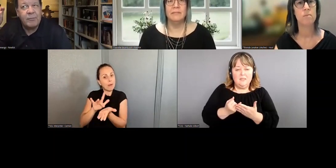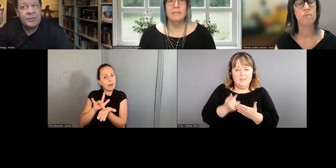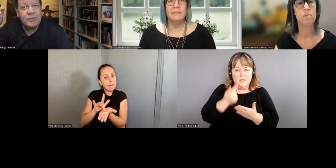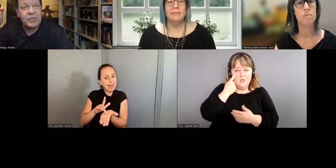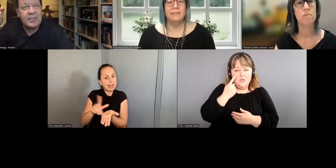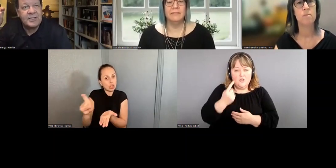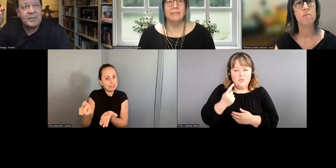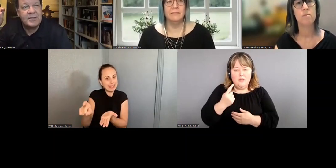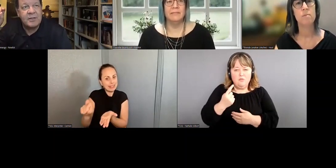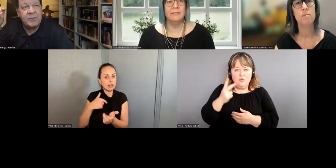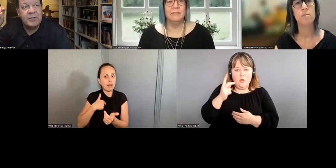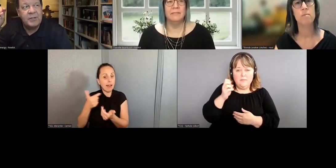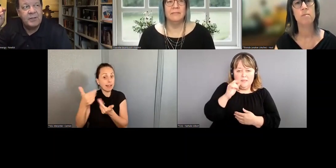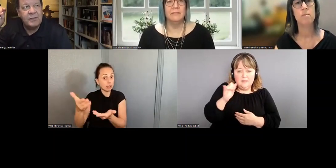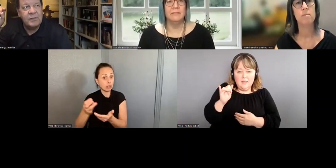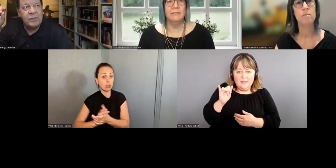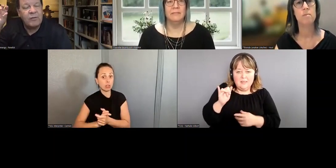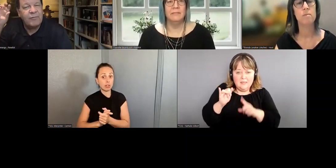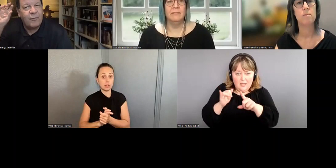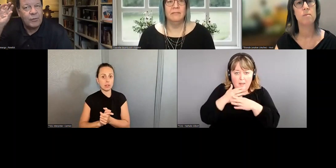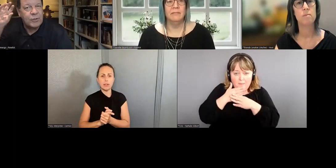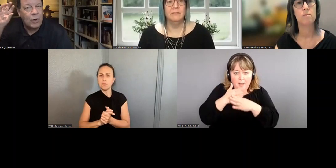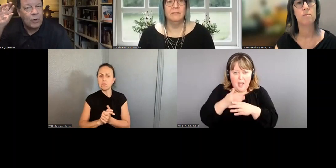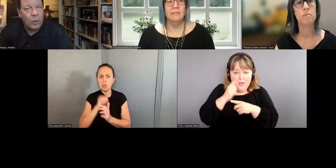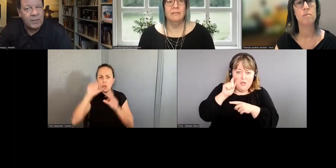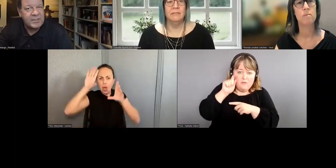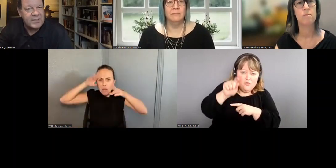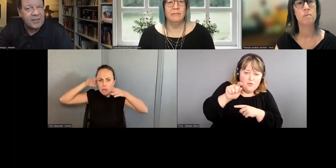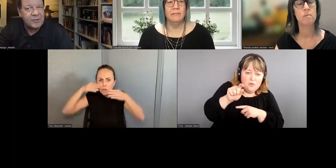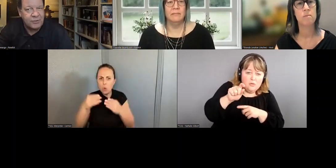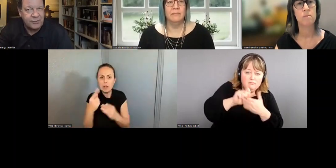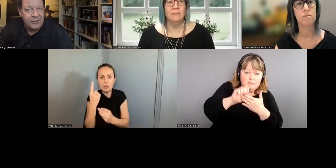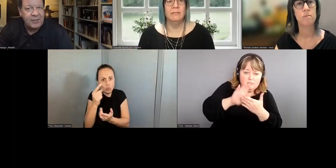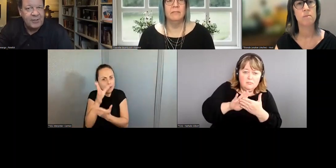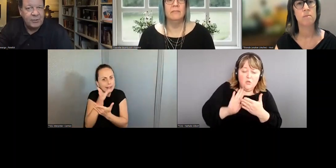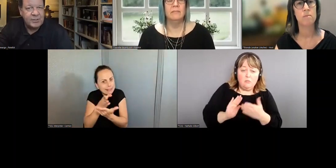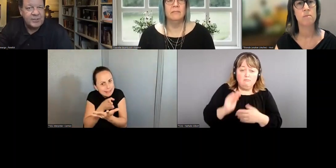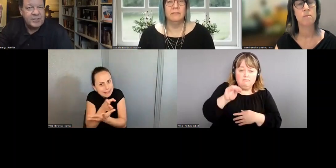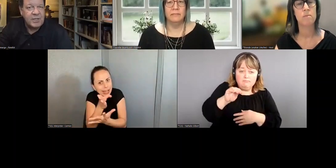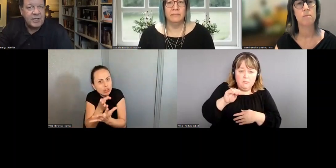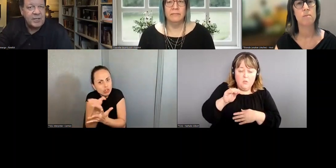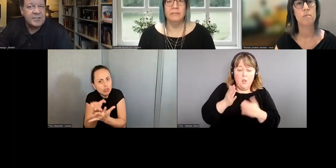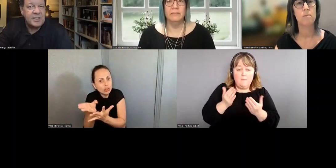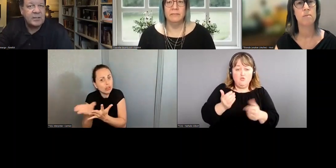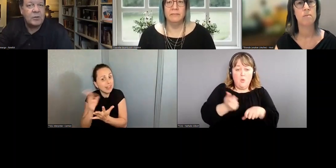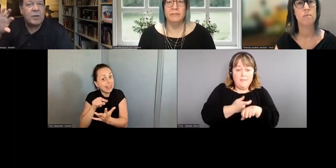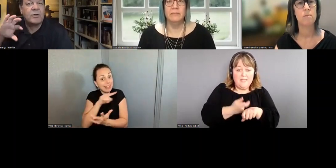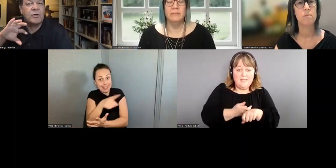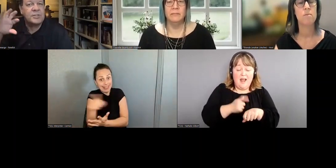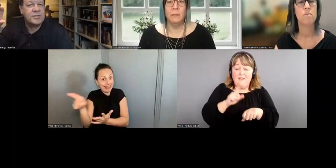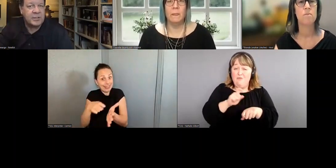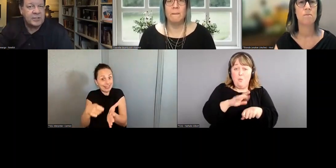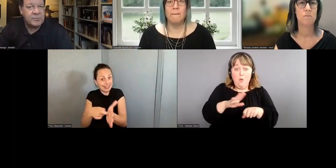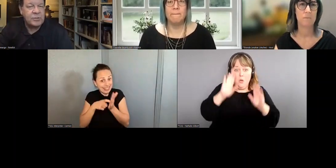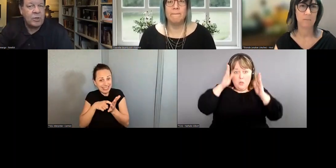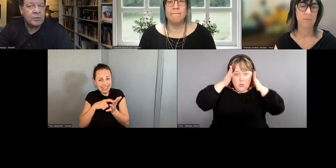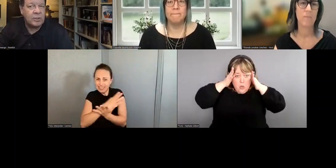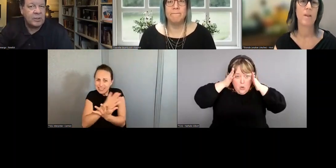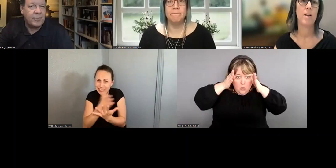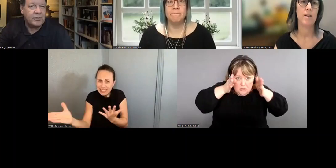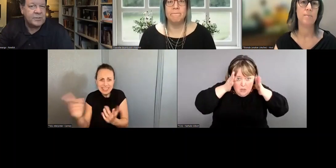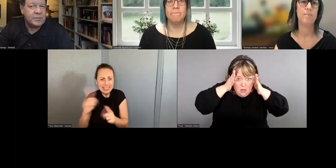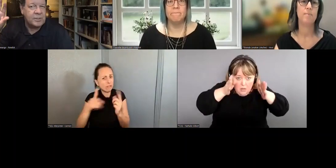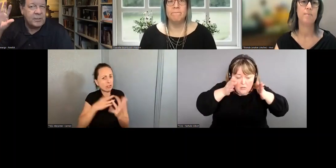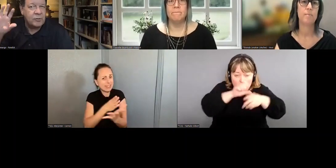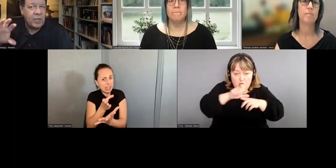would suggest that we not focus on one sector, because these are needs that go across sectors. We talked a lot